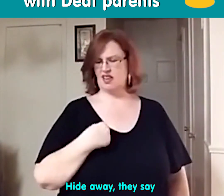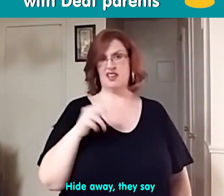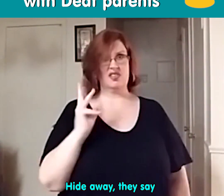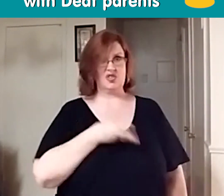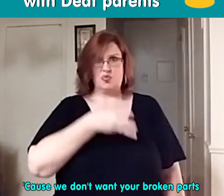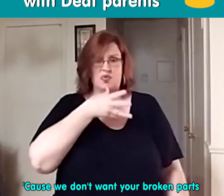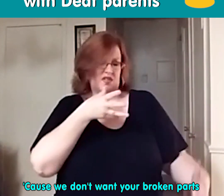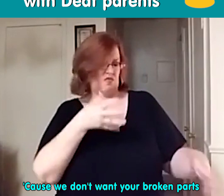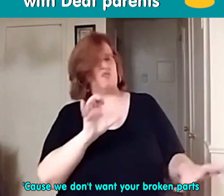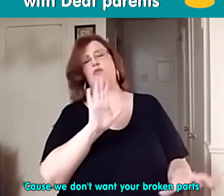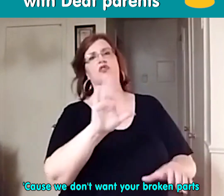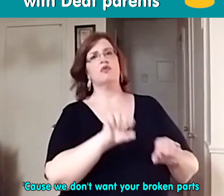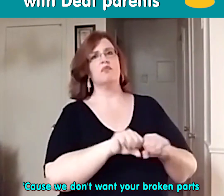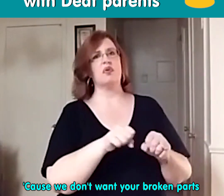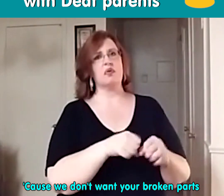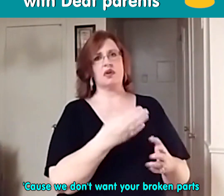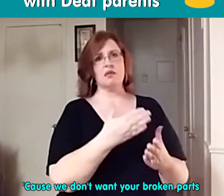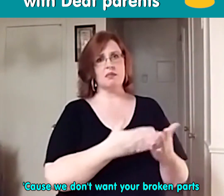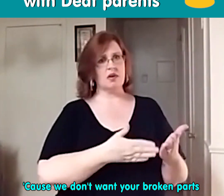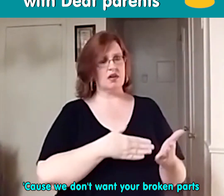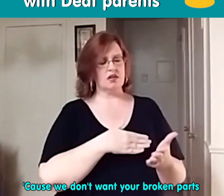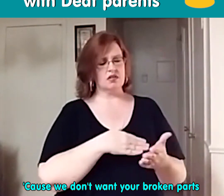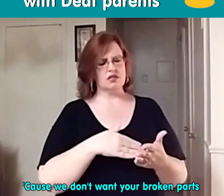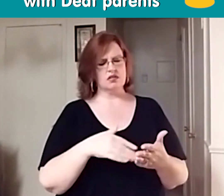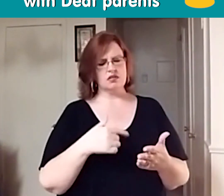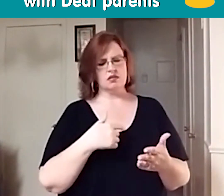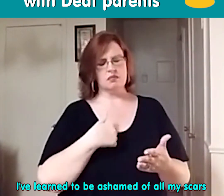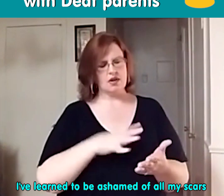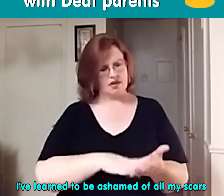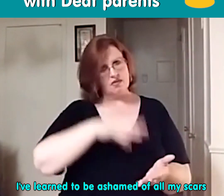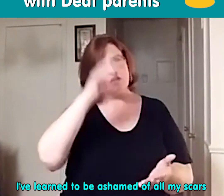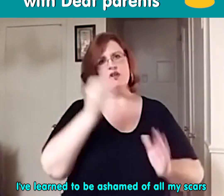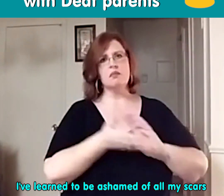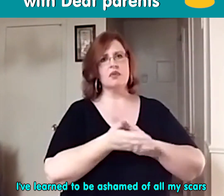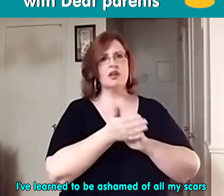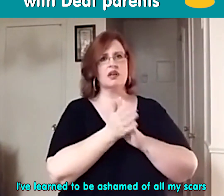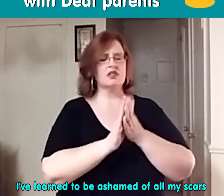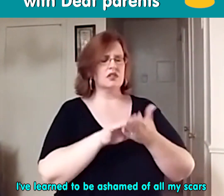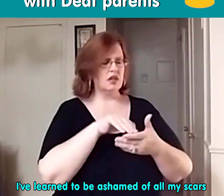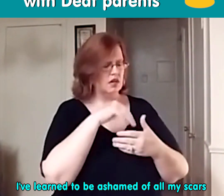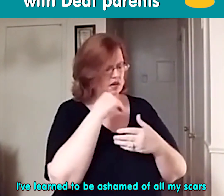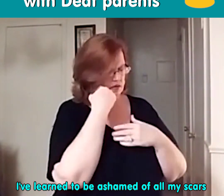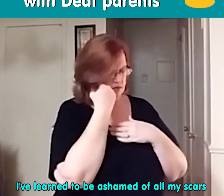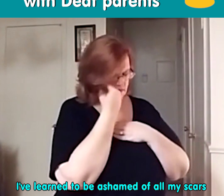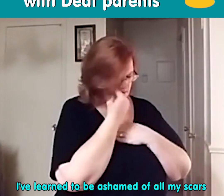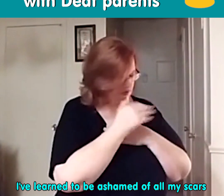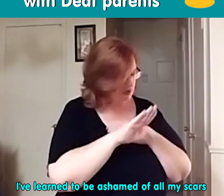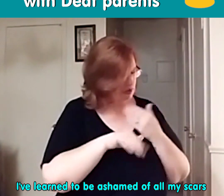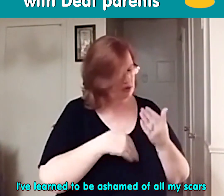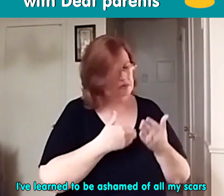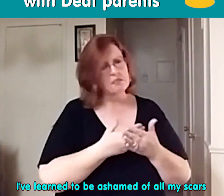they don't, that means they're jealous of you. That's exactly what I've learned, is that